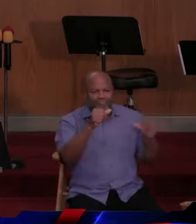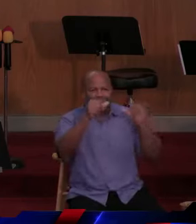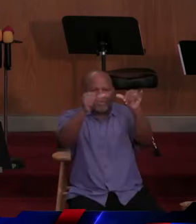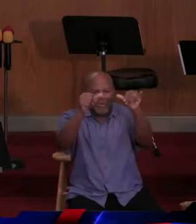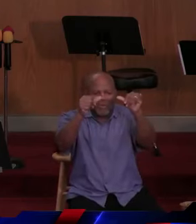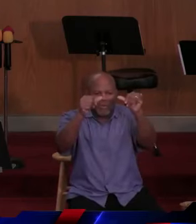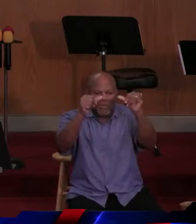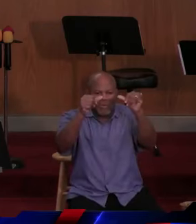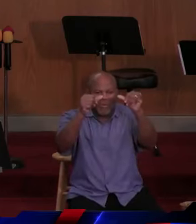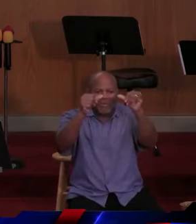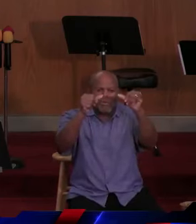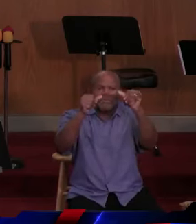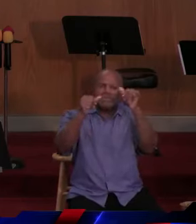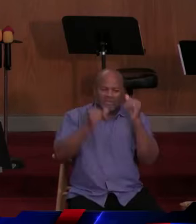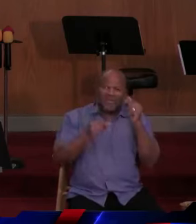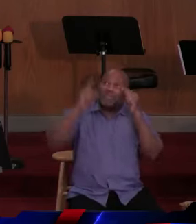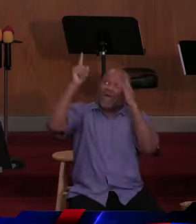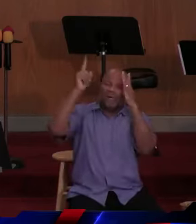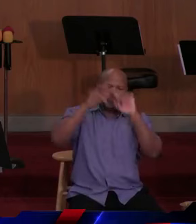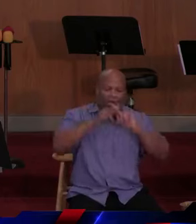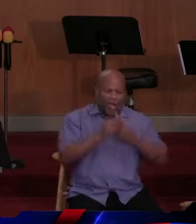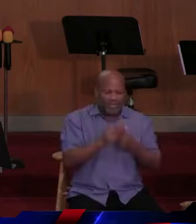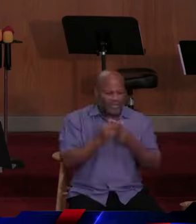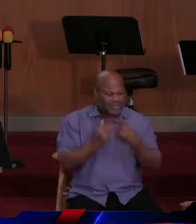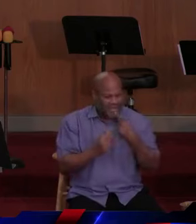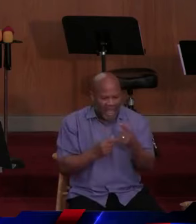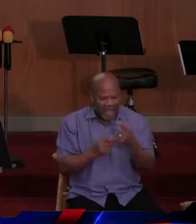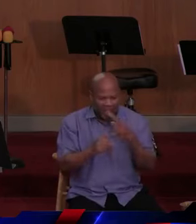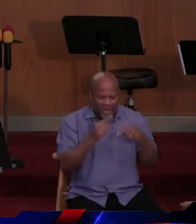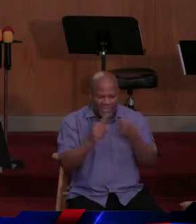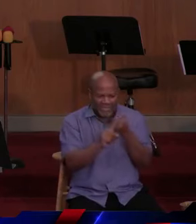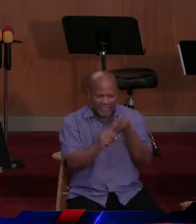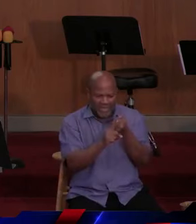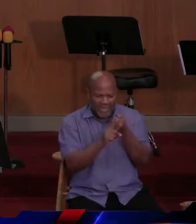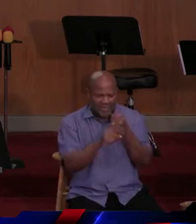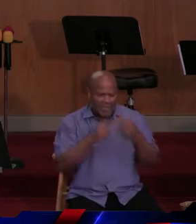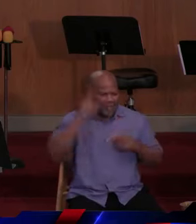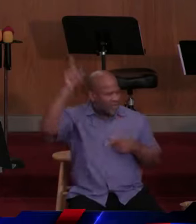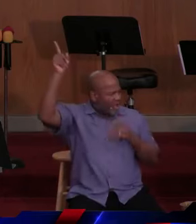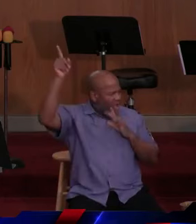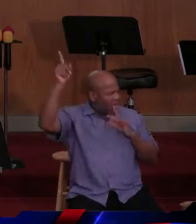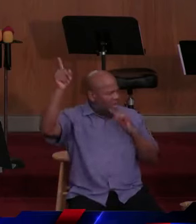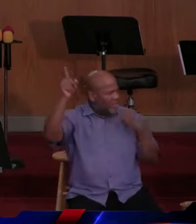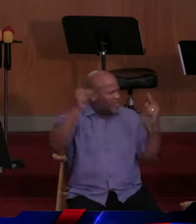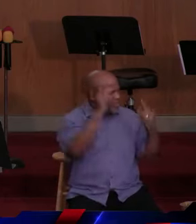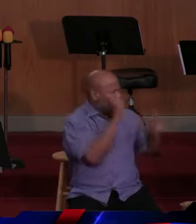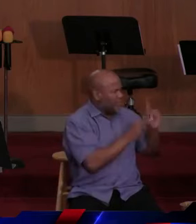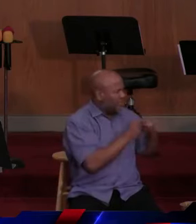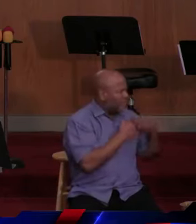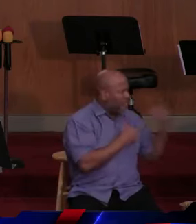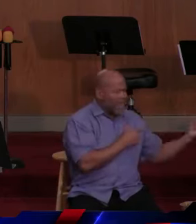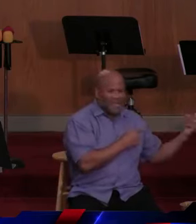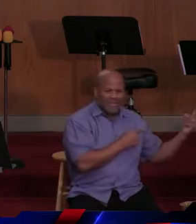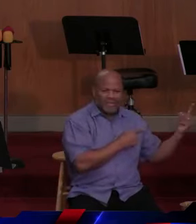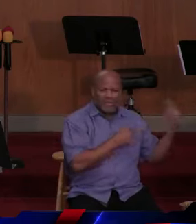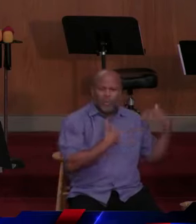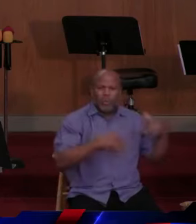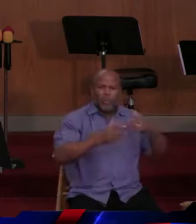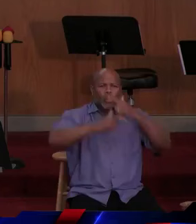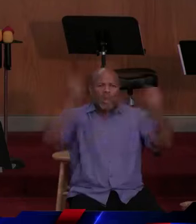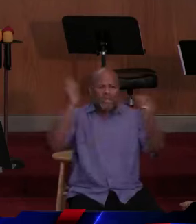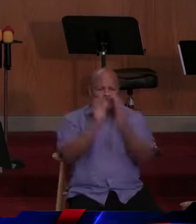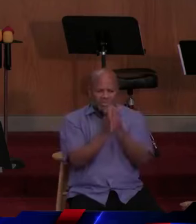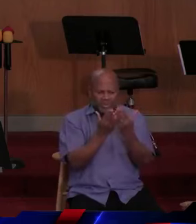begins to exegete Jesus. Imagine the greatest teacher explaining the greatest themes about the greatest book and bringing the greatest blessing to